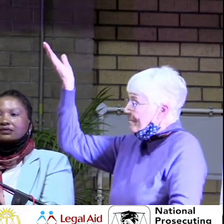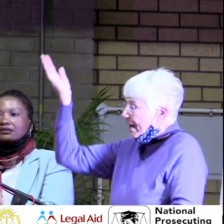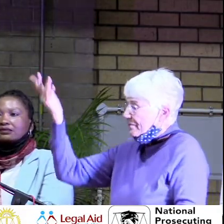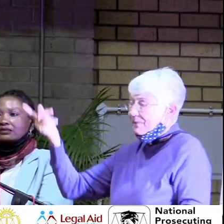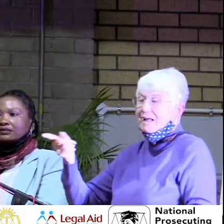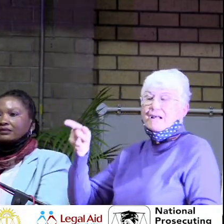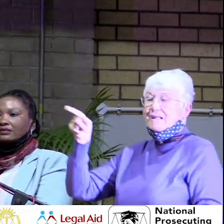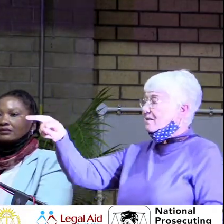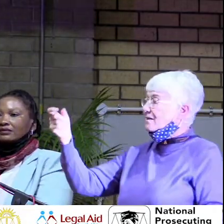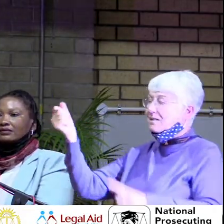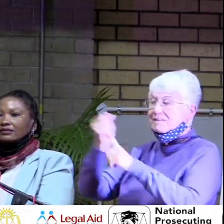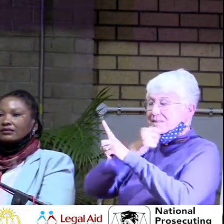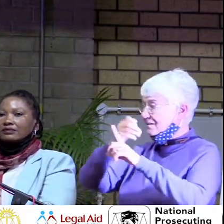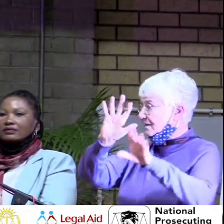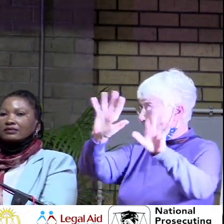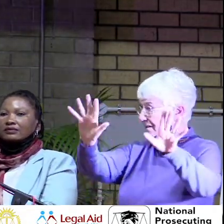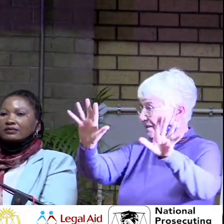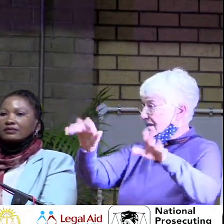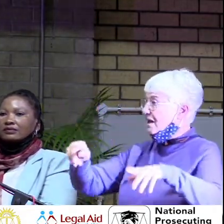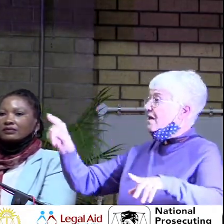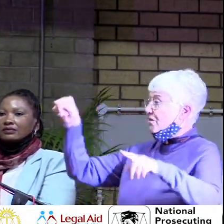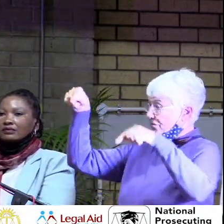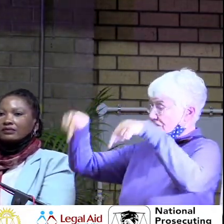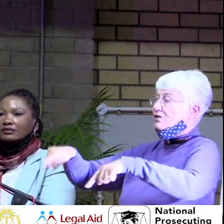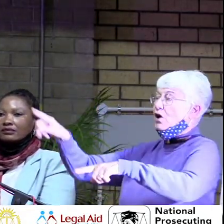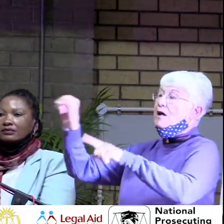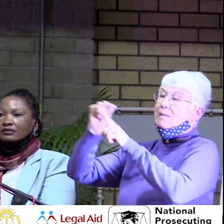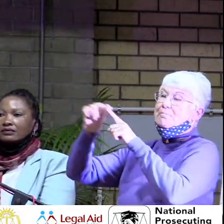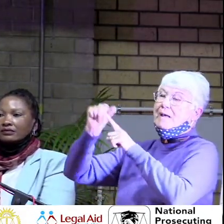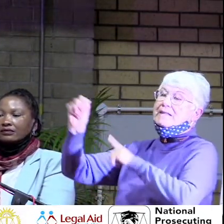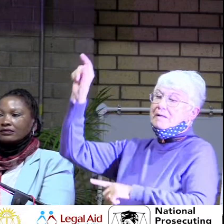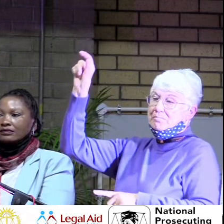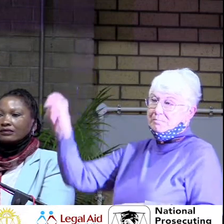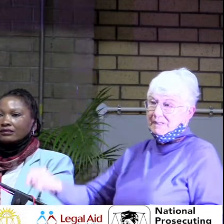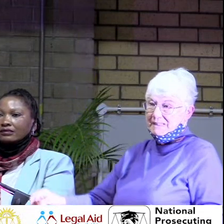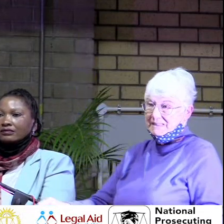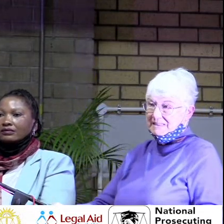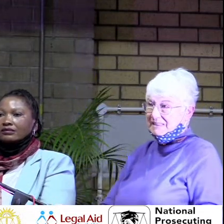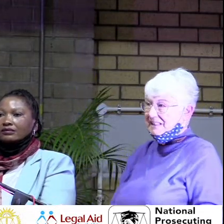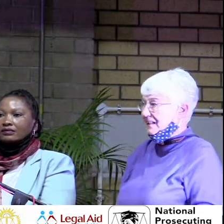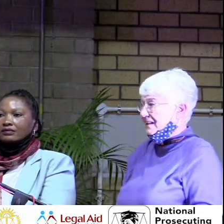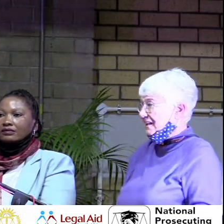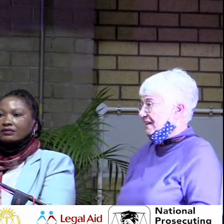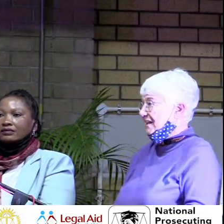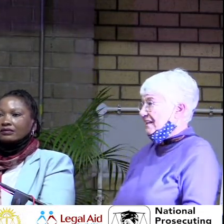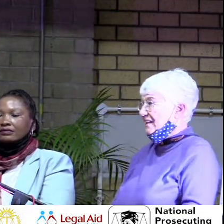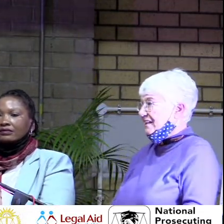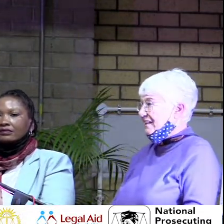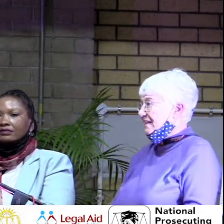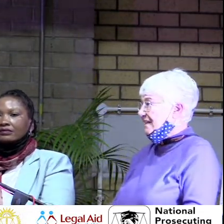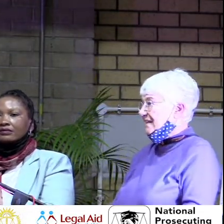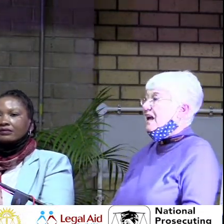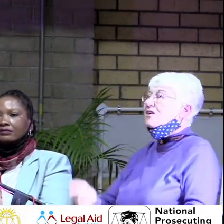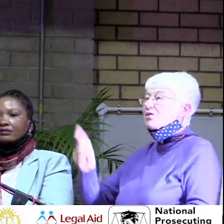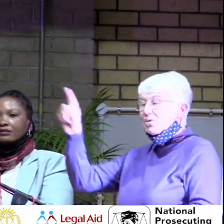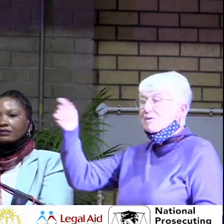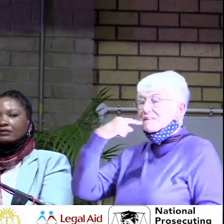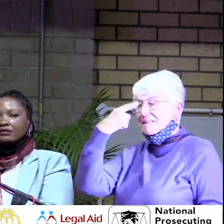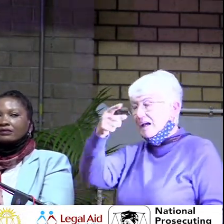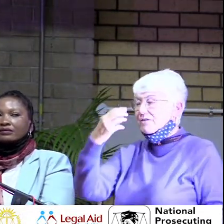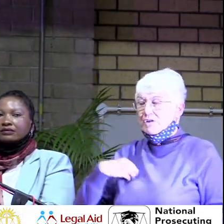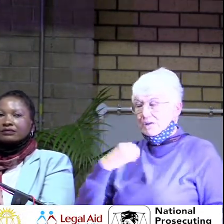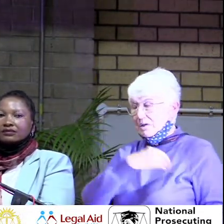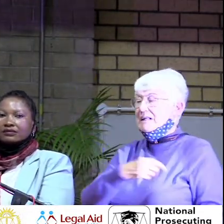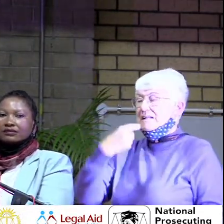for SAPS, that nobody listened to you. Today it ends right now. We are here for you. I want to say to the woman who speaks about the rape that